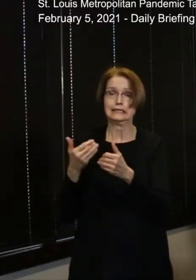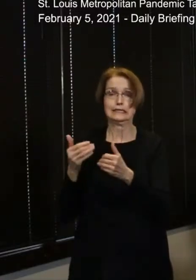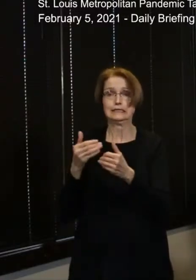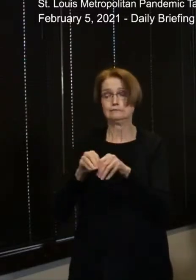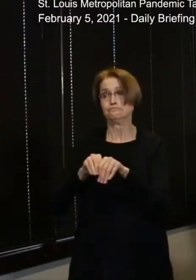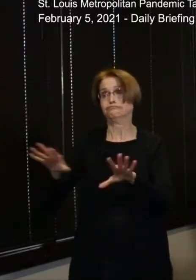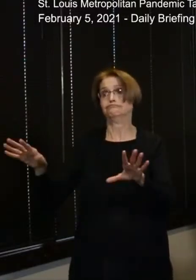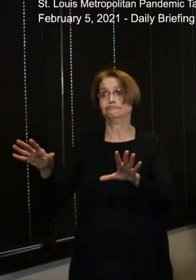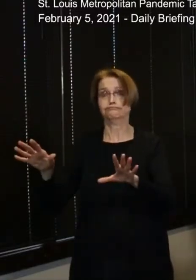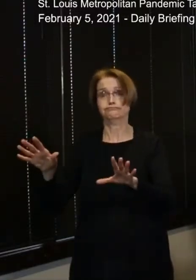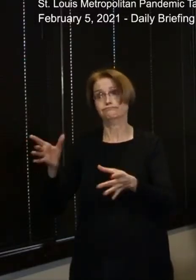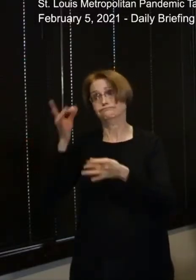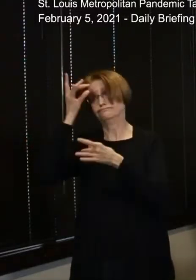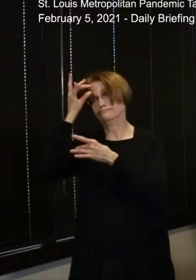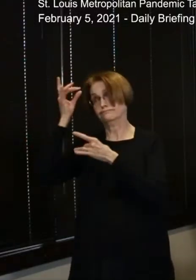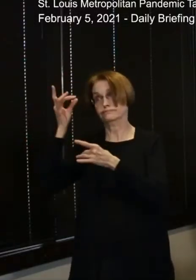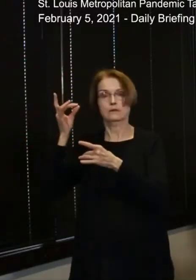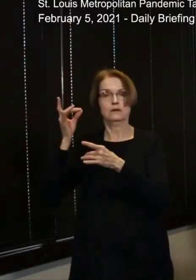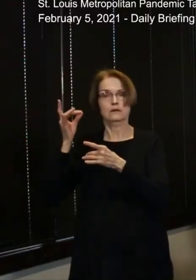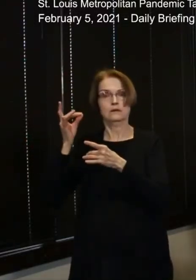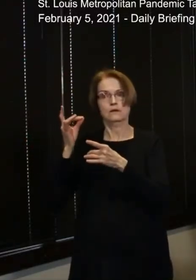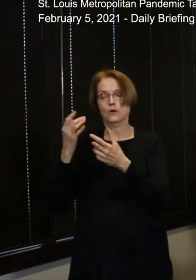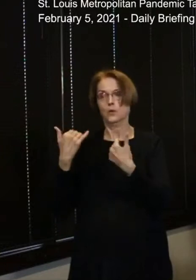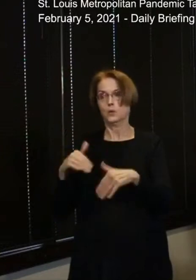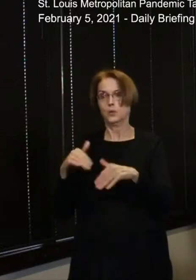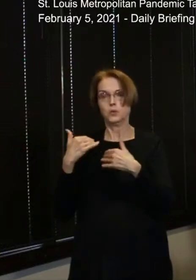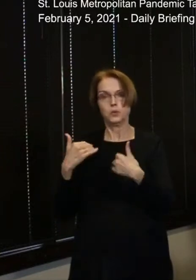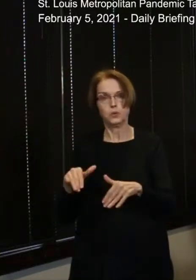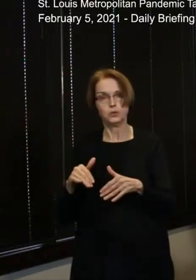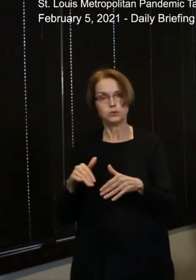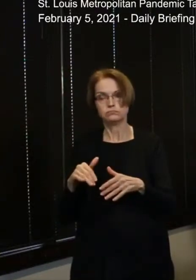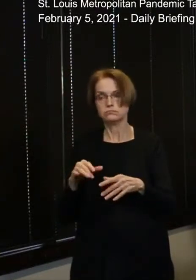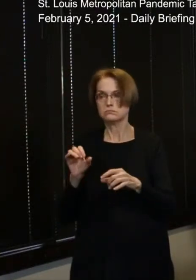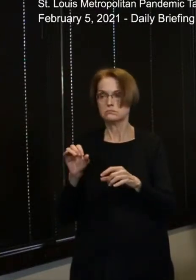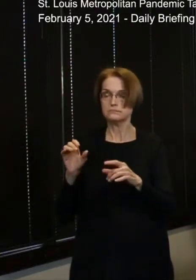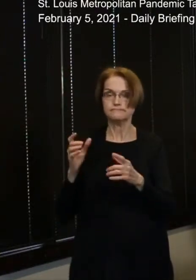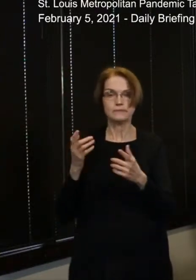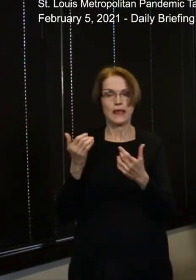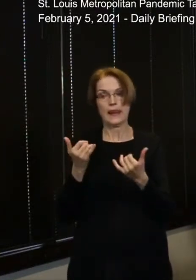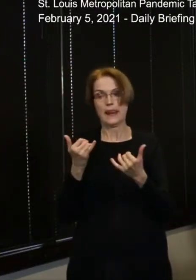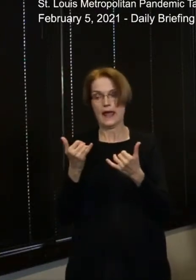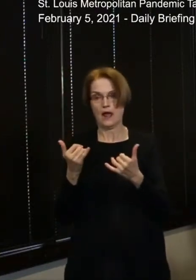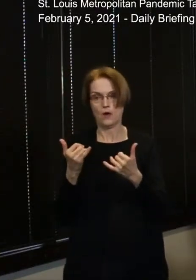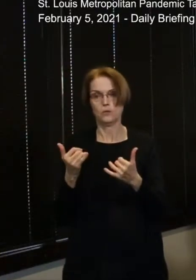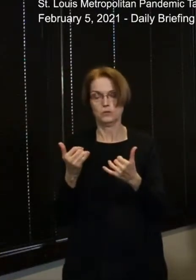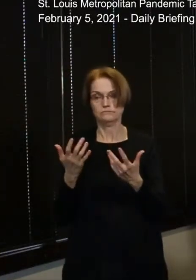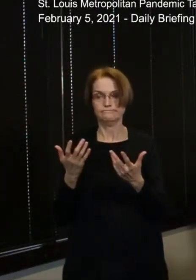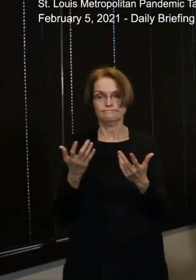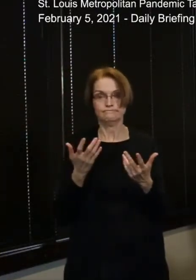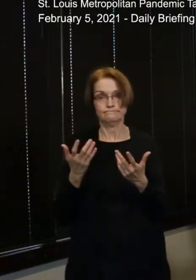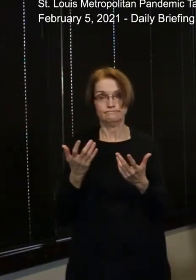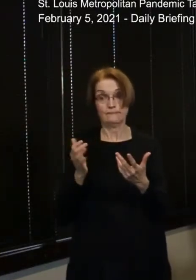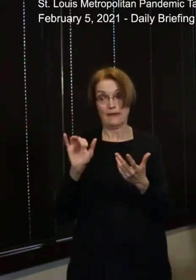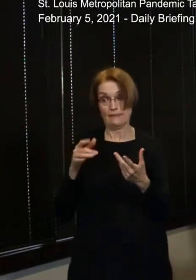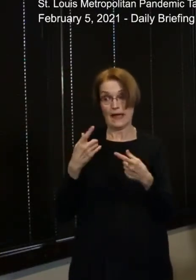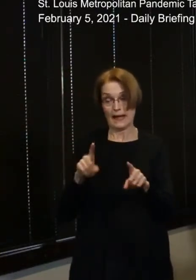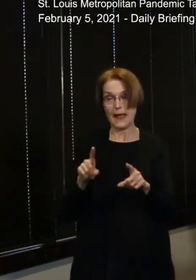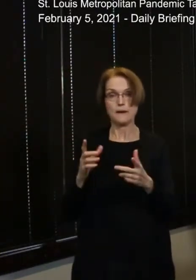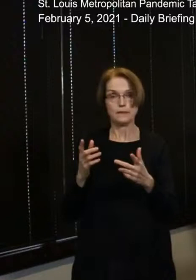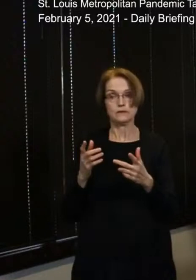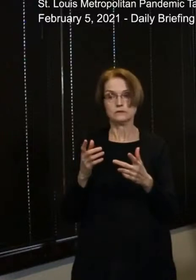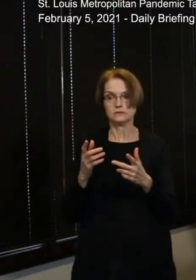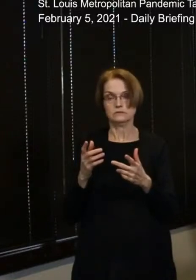get a hold. Because now you have less of, you have more risk of of